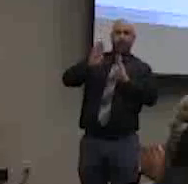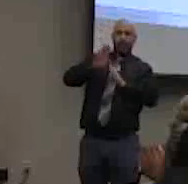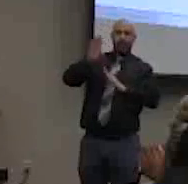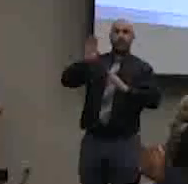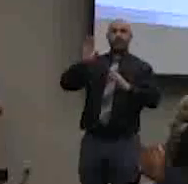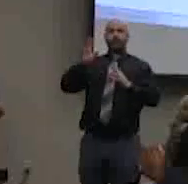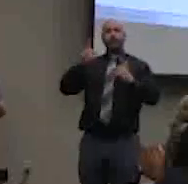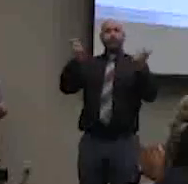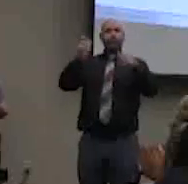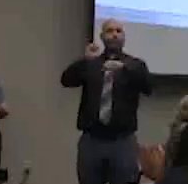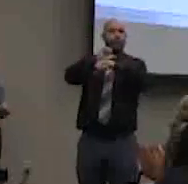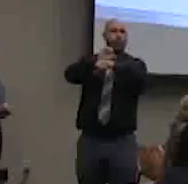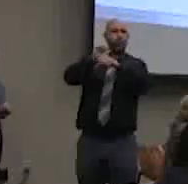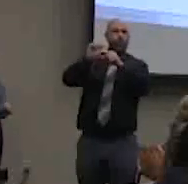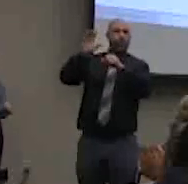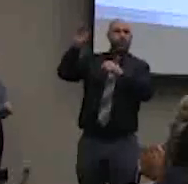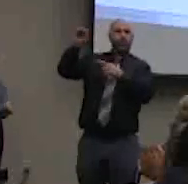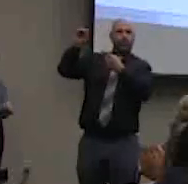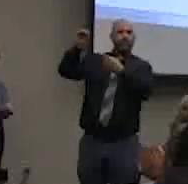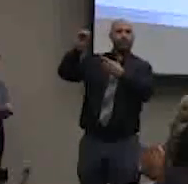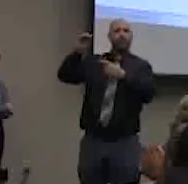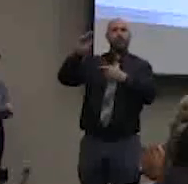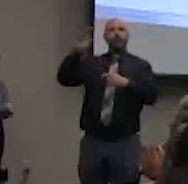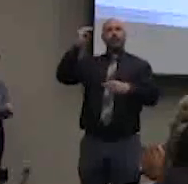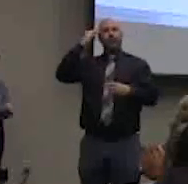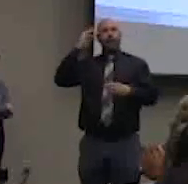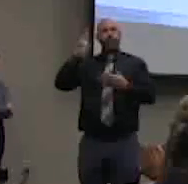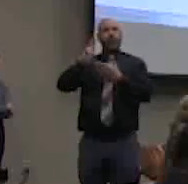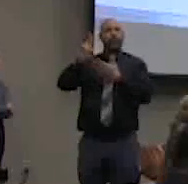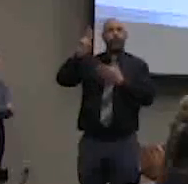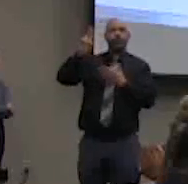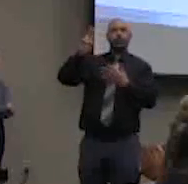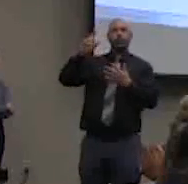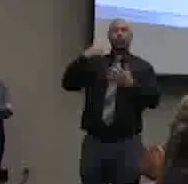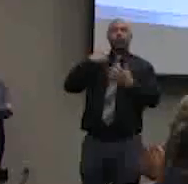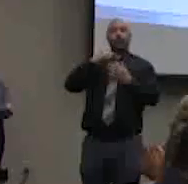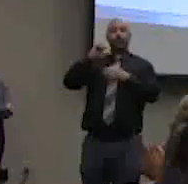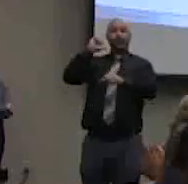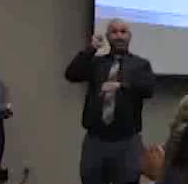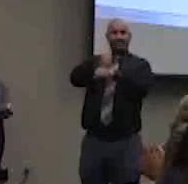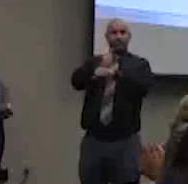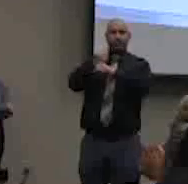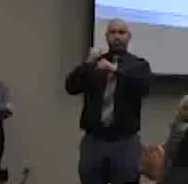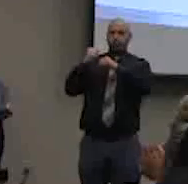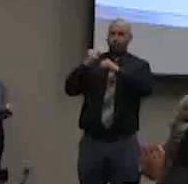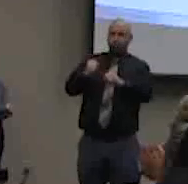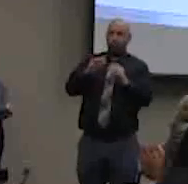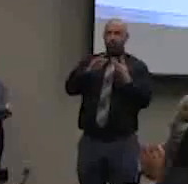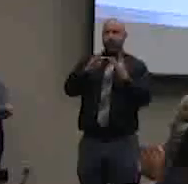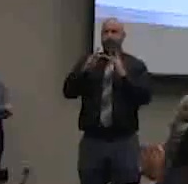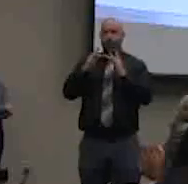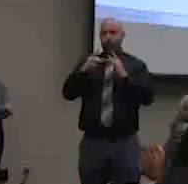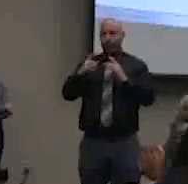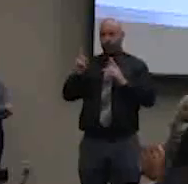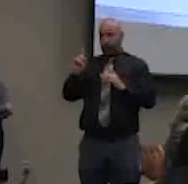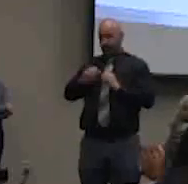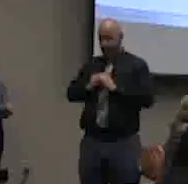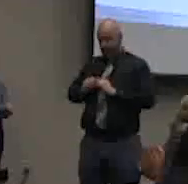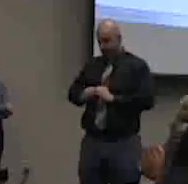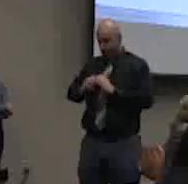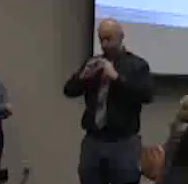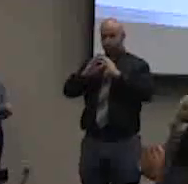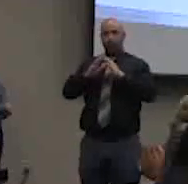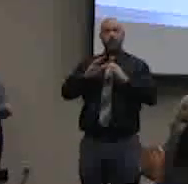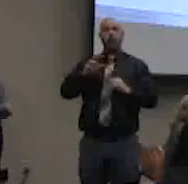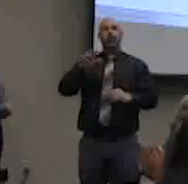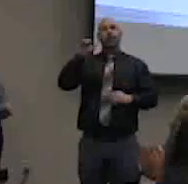the mayor, the university, and its presence. And we have built a very strong network organically. The Ready Start Network model is